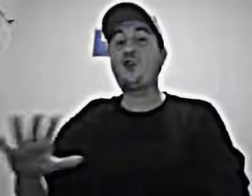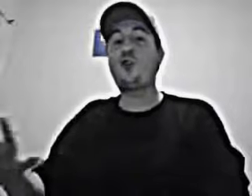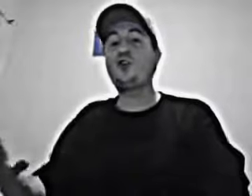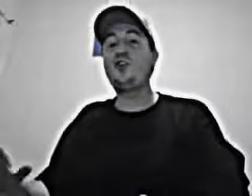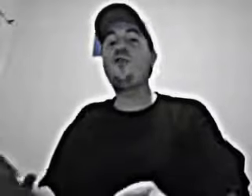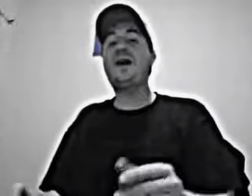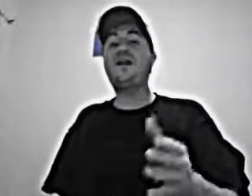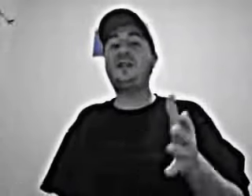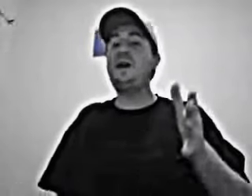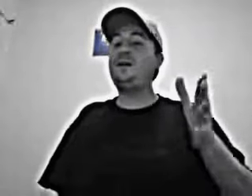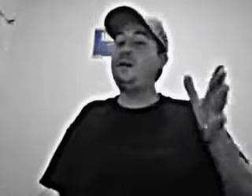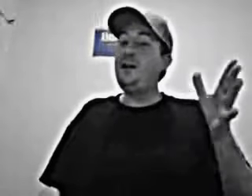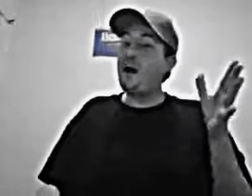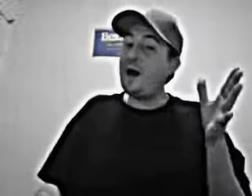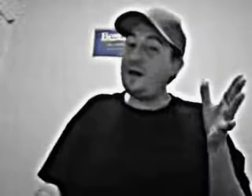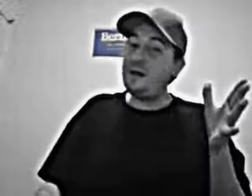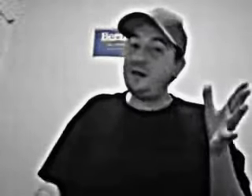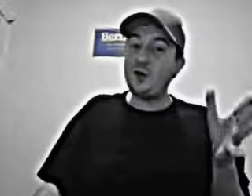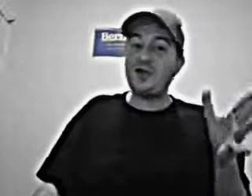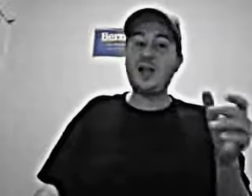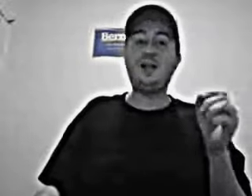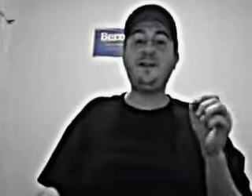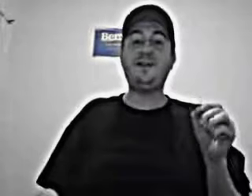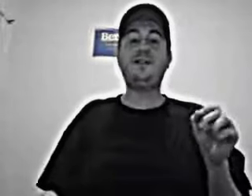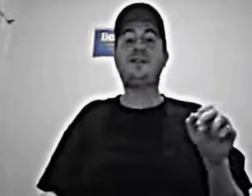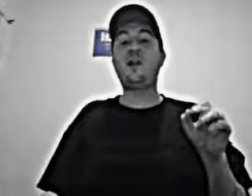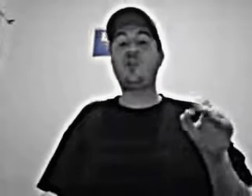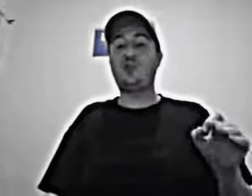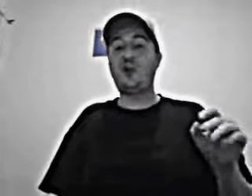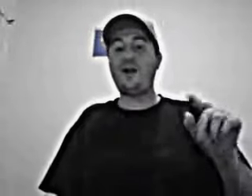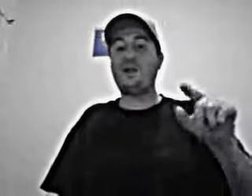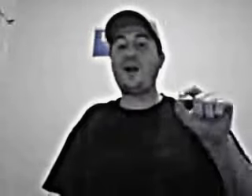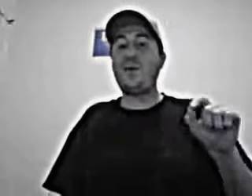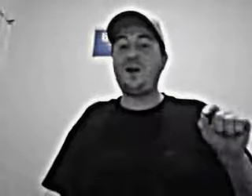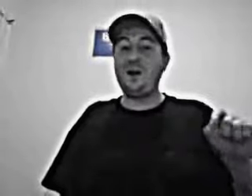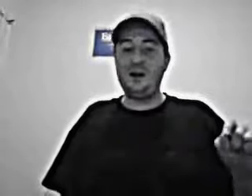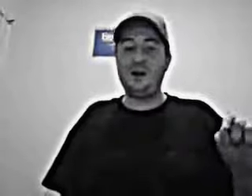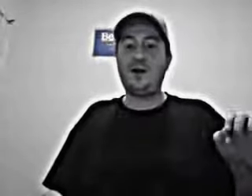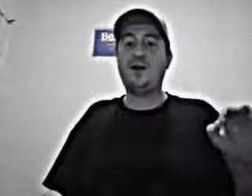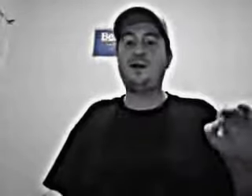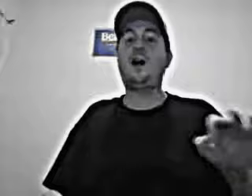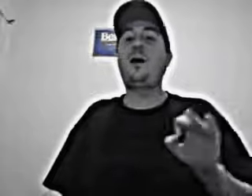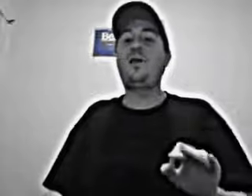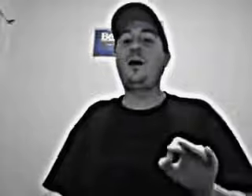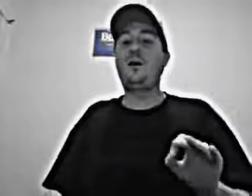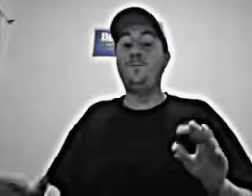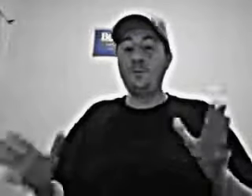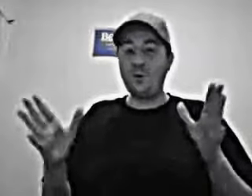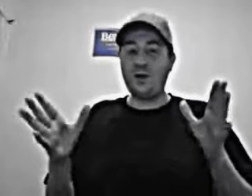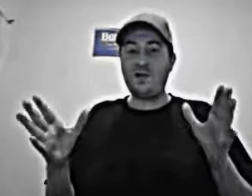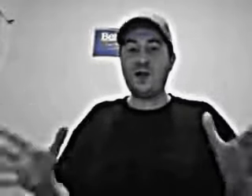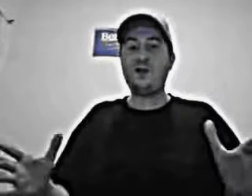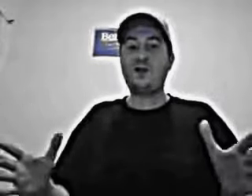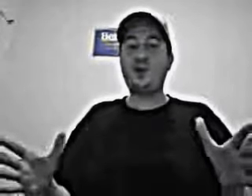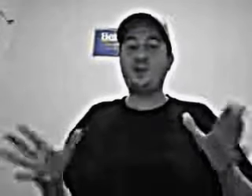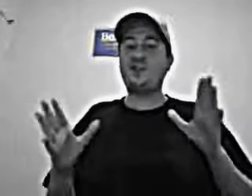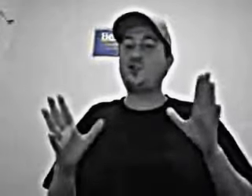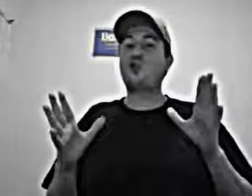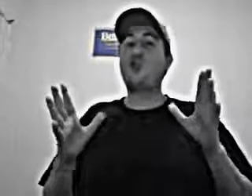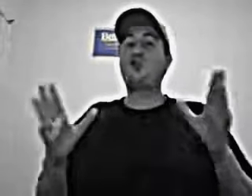across the United States I don't exactly see the same trends happening here in Colorado we have countercurrents there's strong